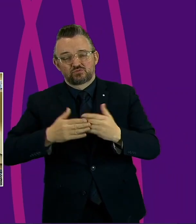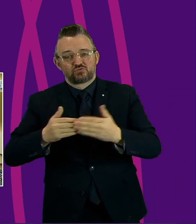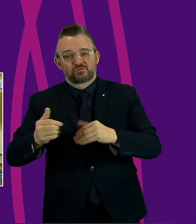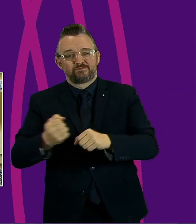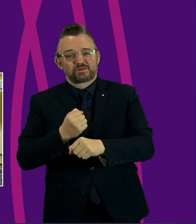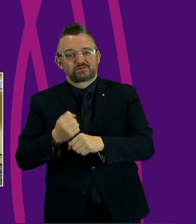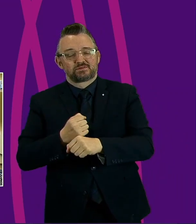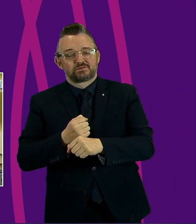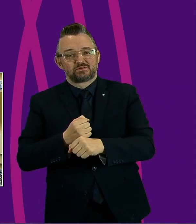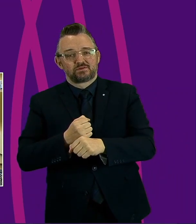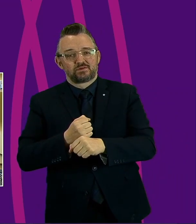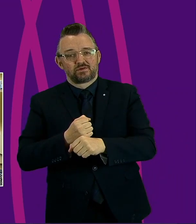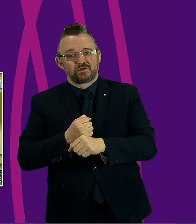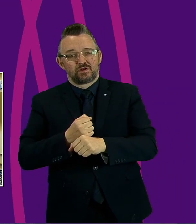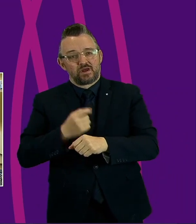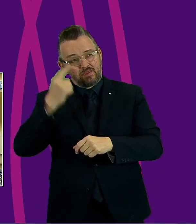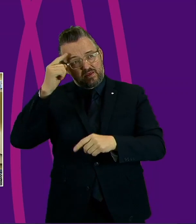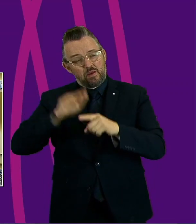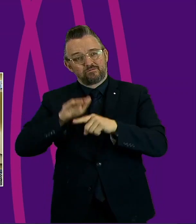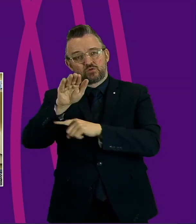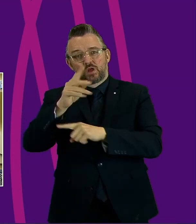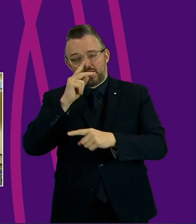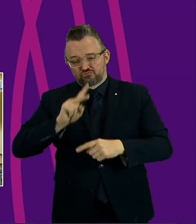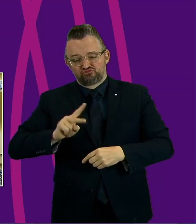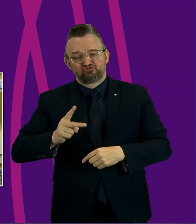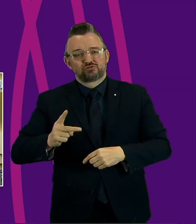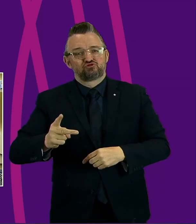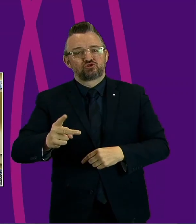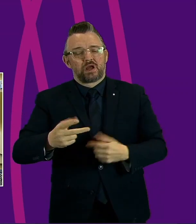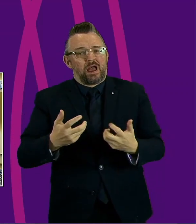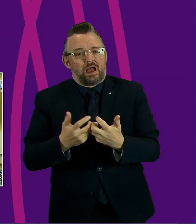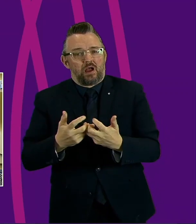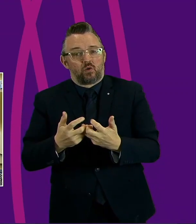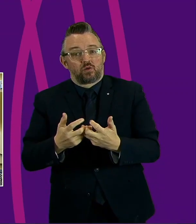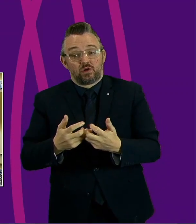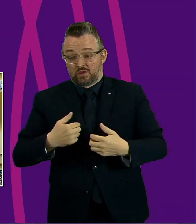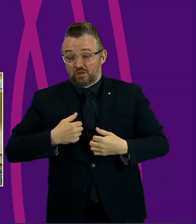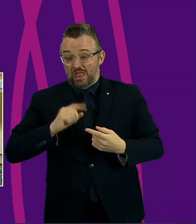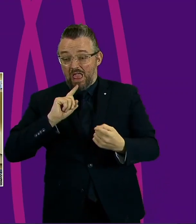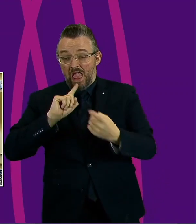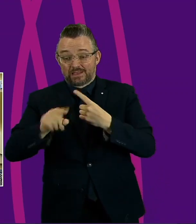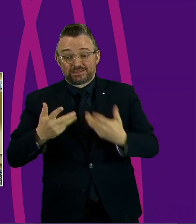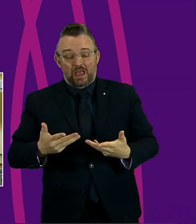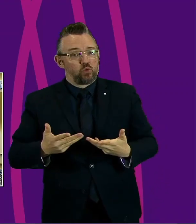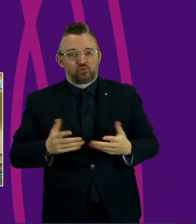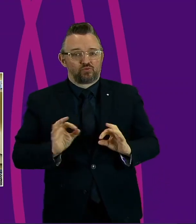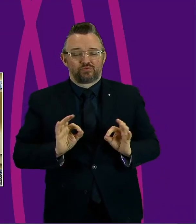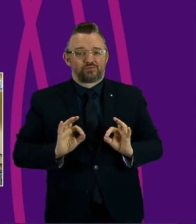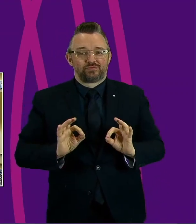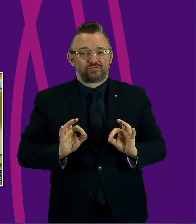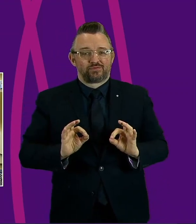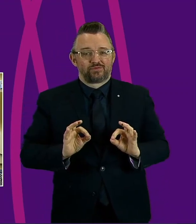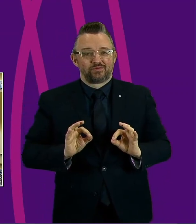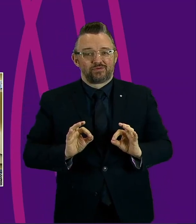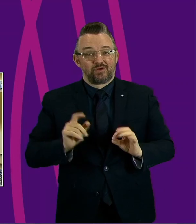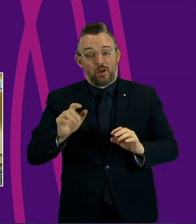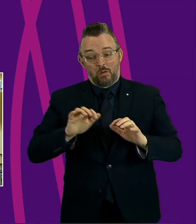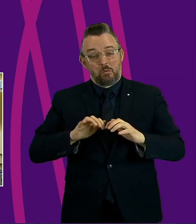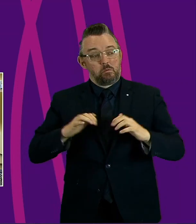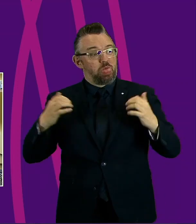where we change how we do things in the future. So I don't have all of the answers to that right now, and I think Parliament would rightly